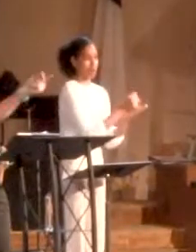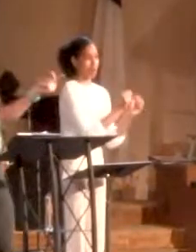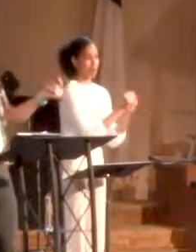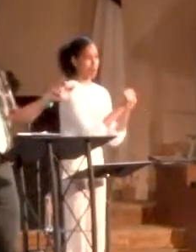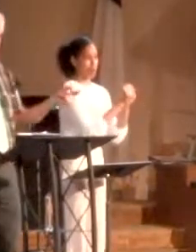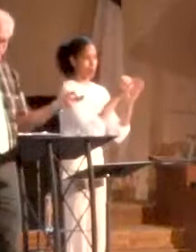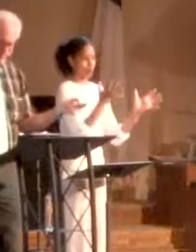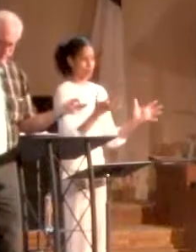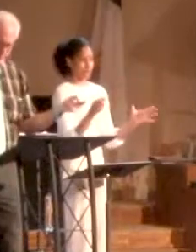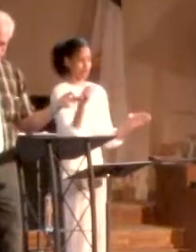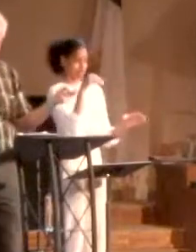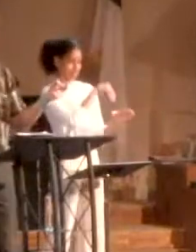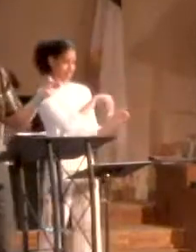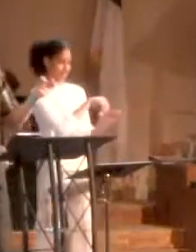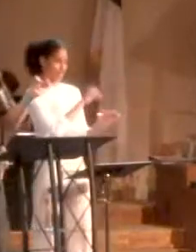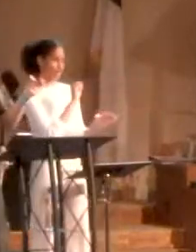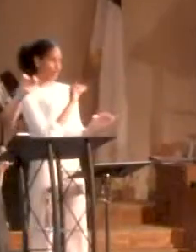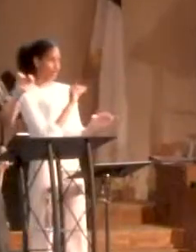spectator.